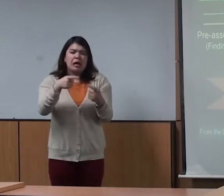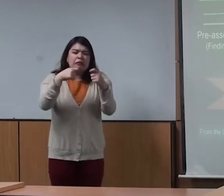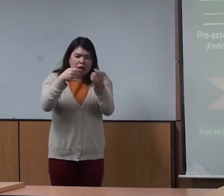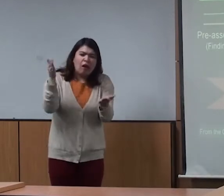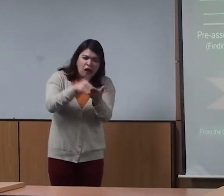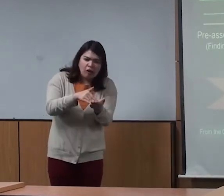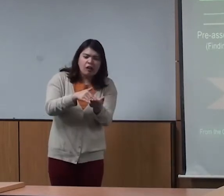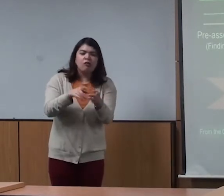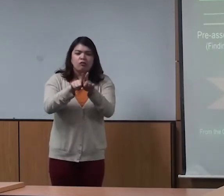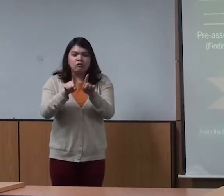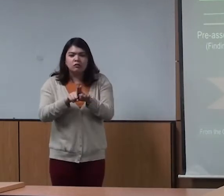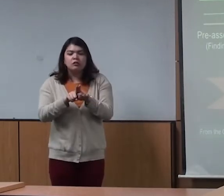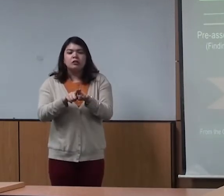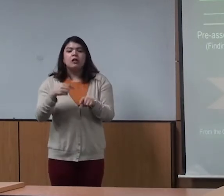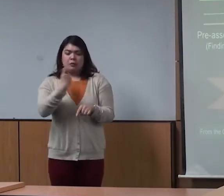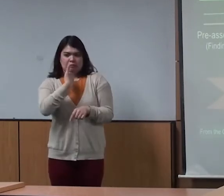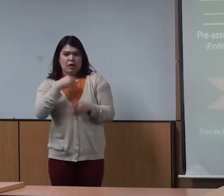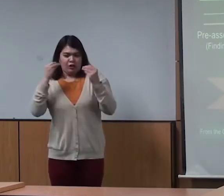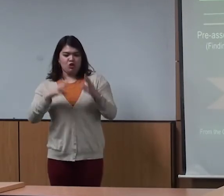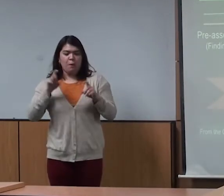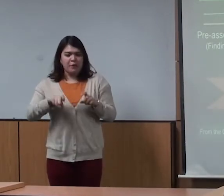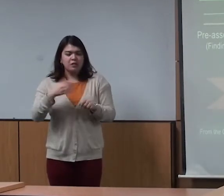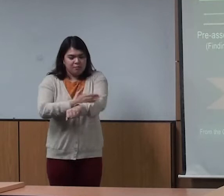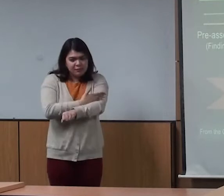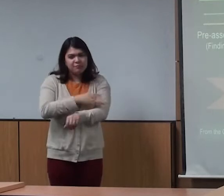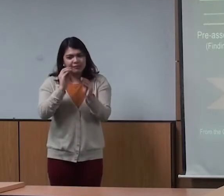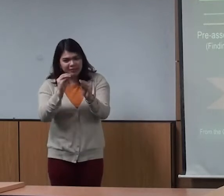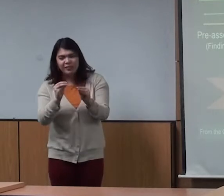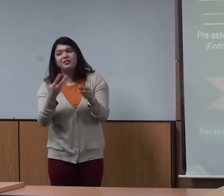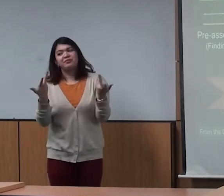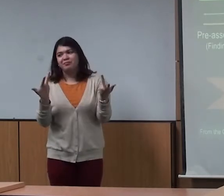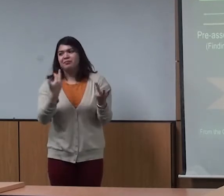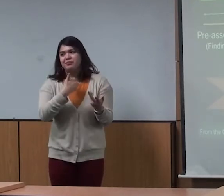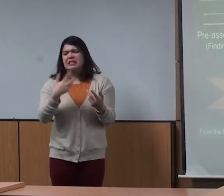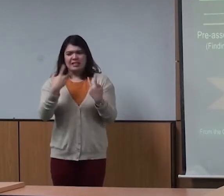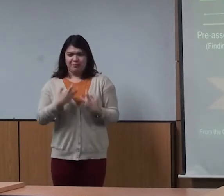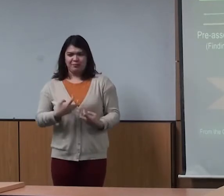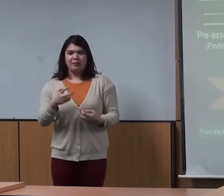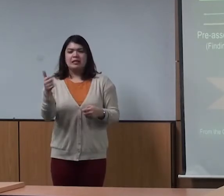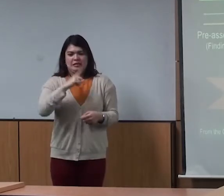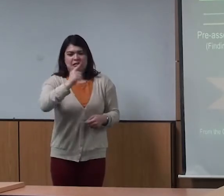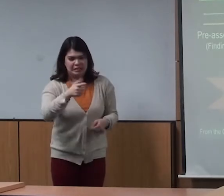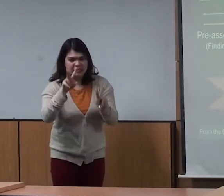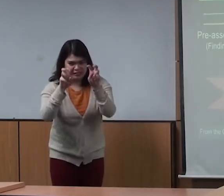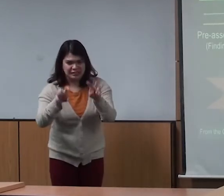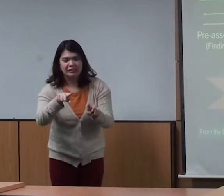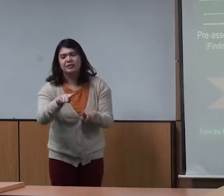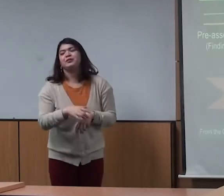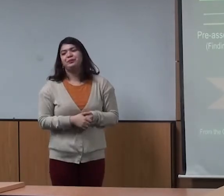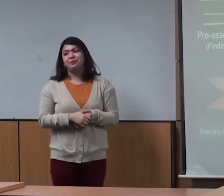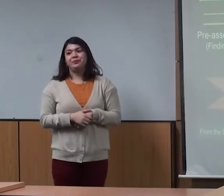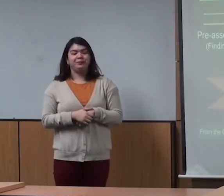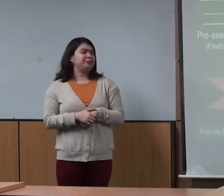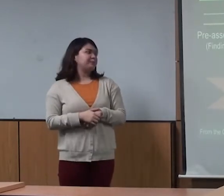how they can improve their teaching. And then summative assessment. So that's making sure that students